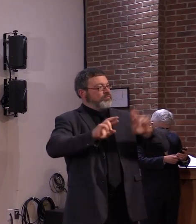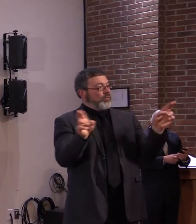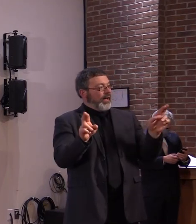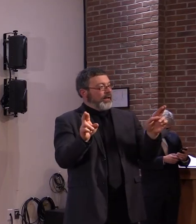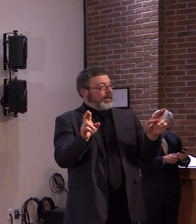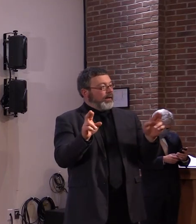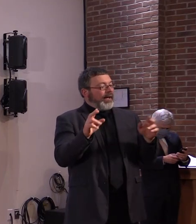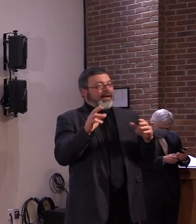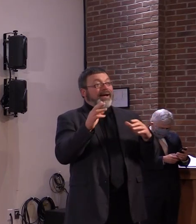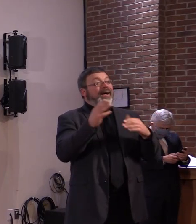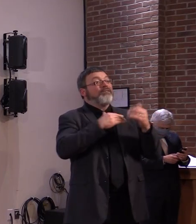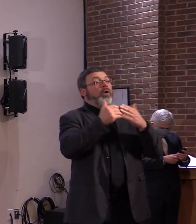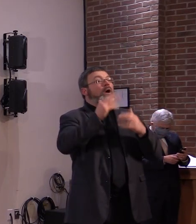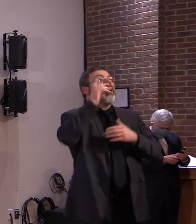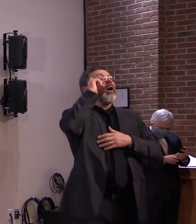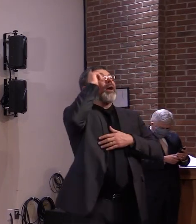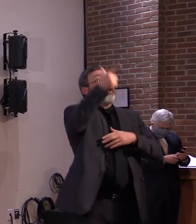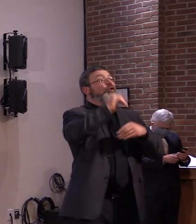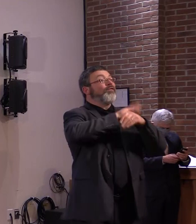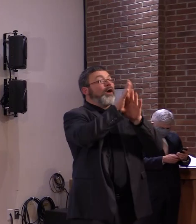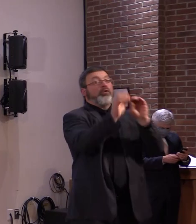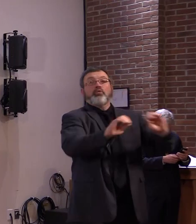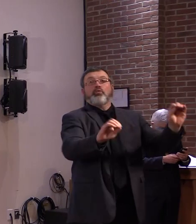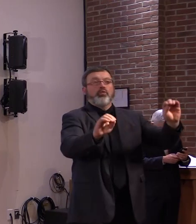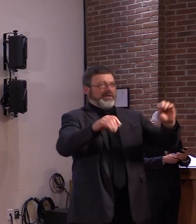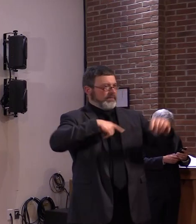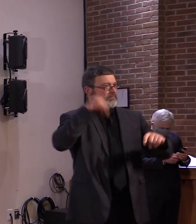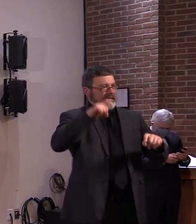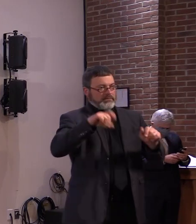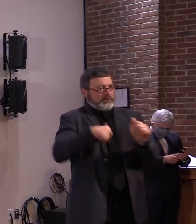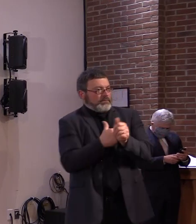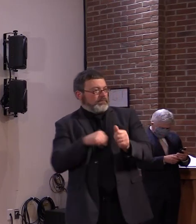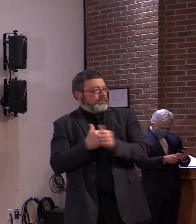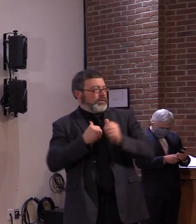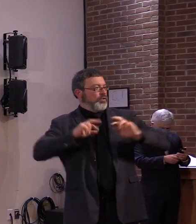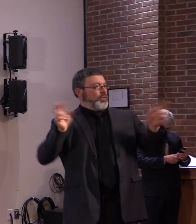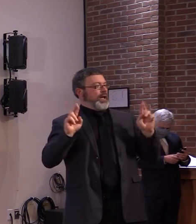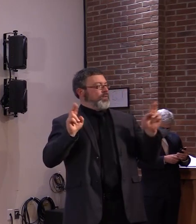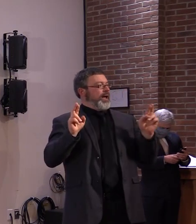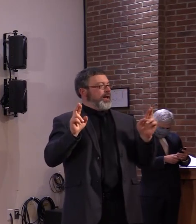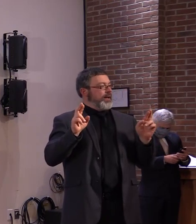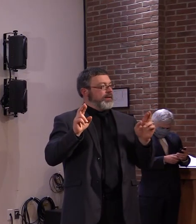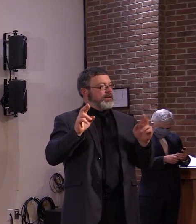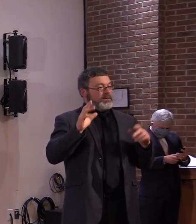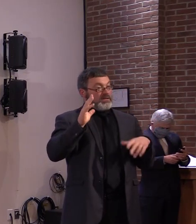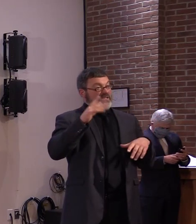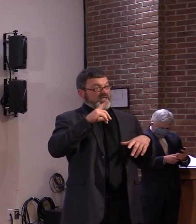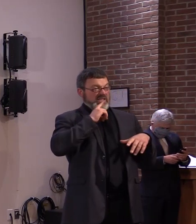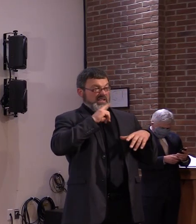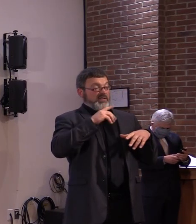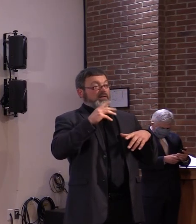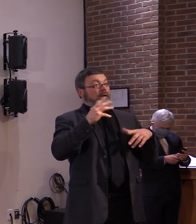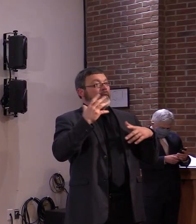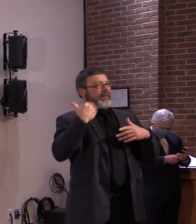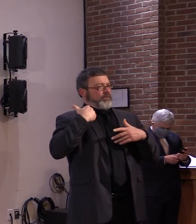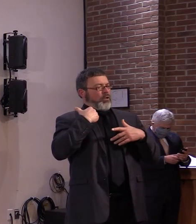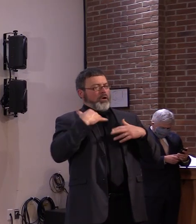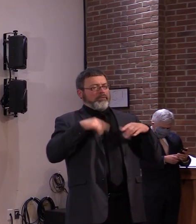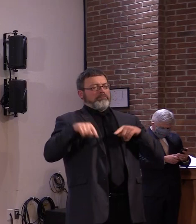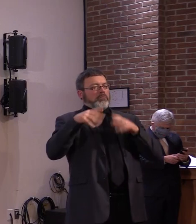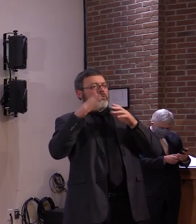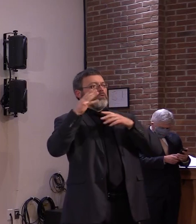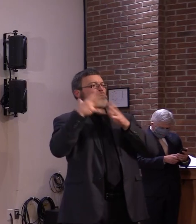is, the country and the world are all recognizing that once again. And I suspect that